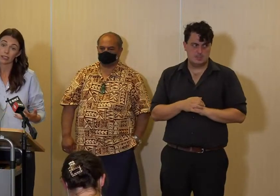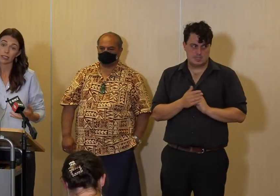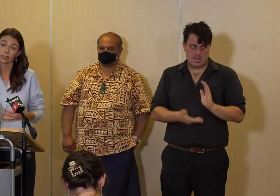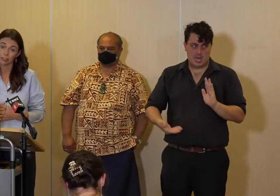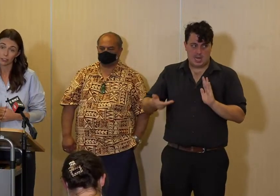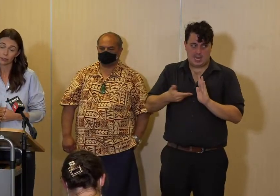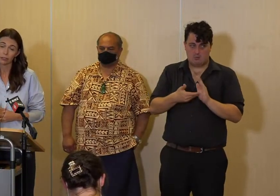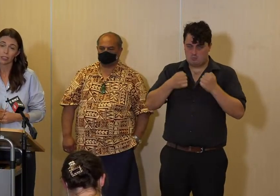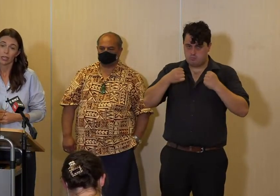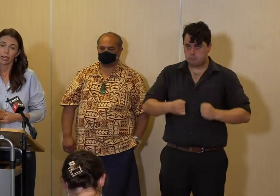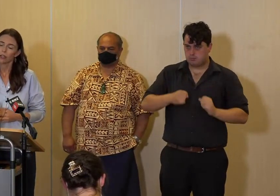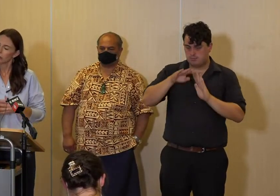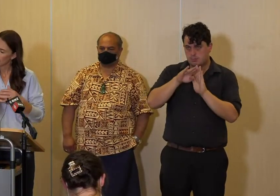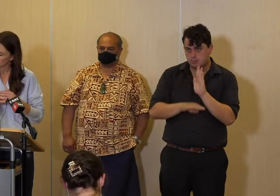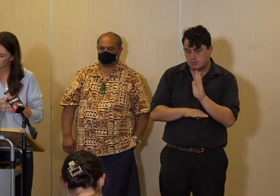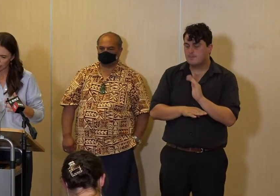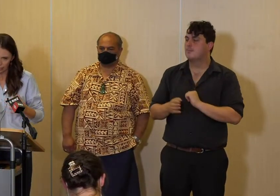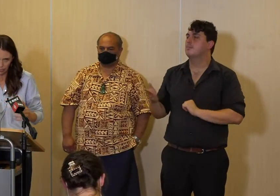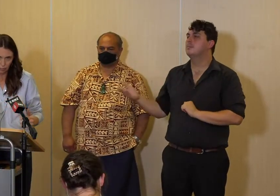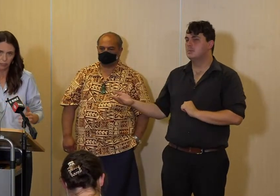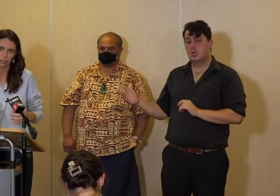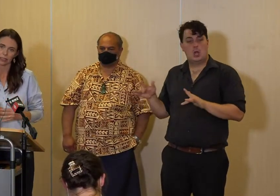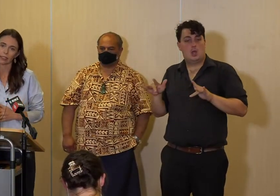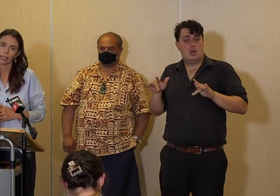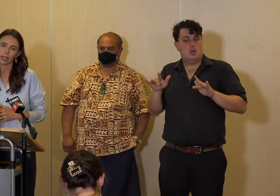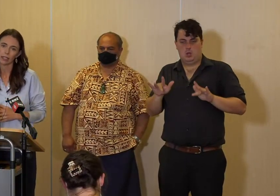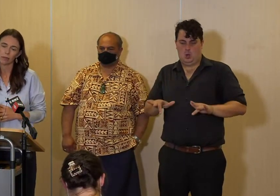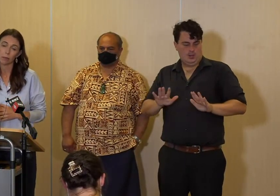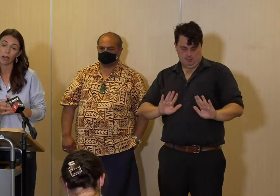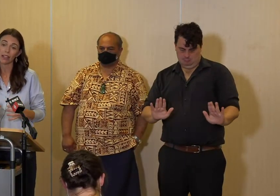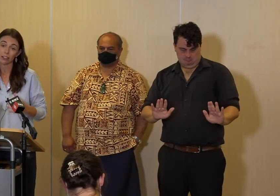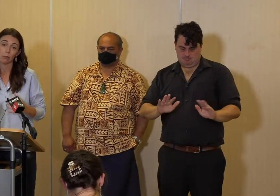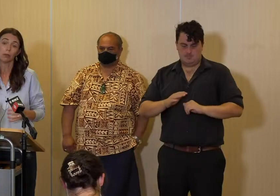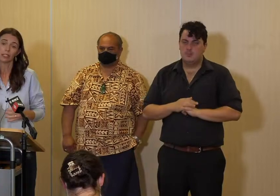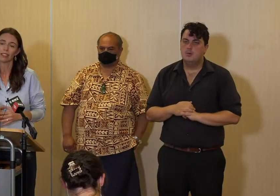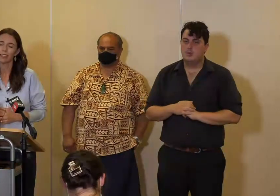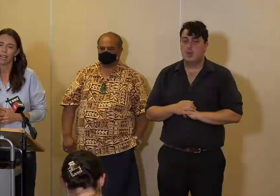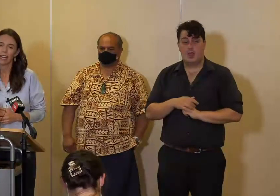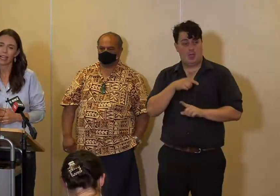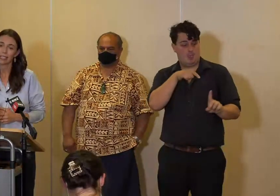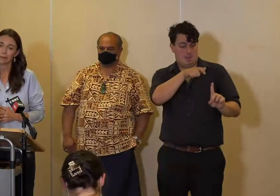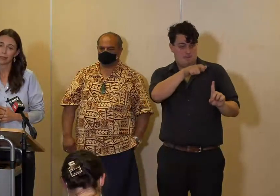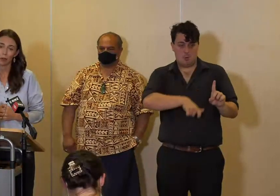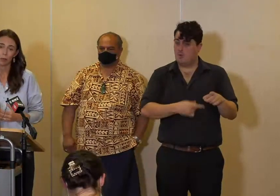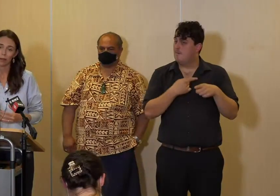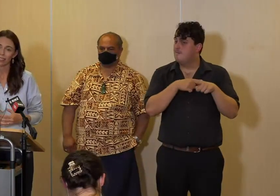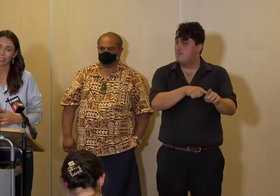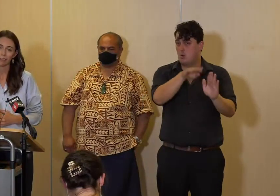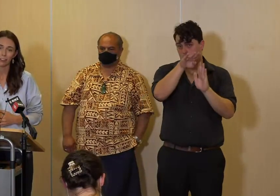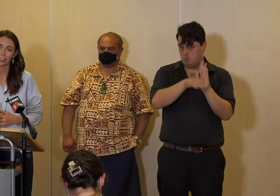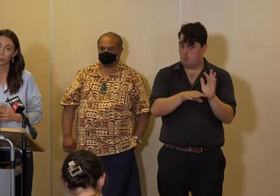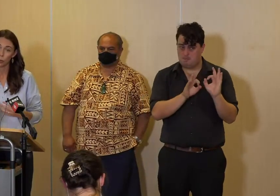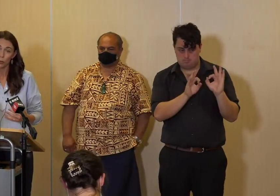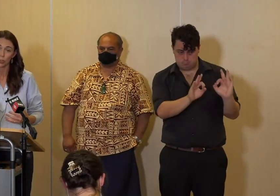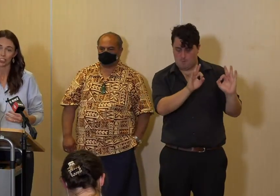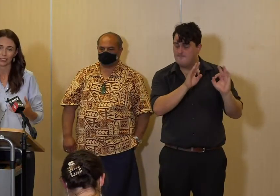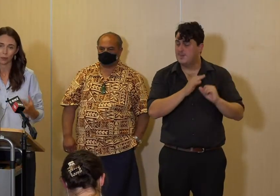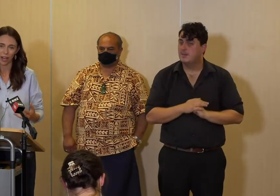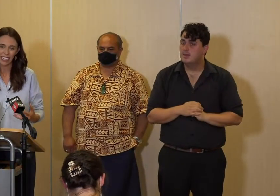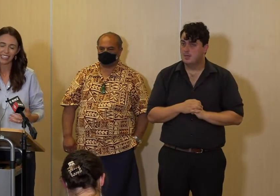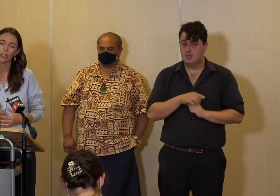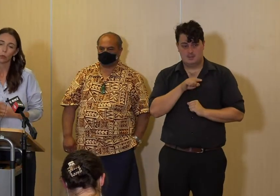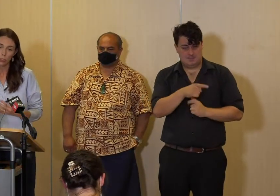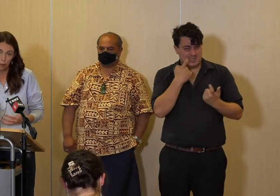that this individual who has done everything by the book and has been operating in a very